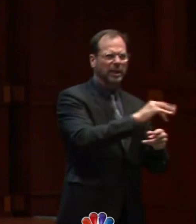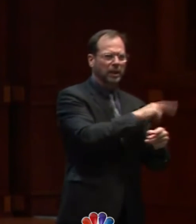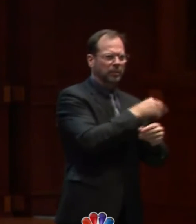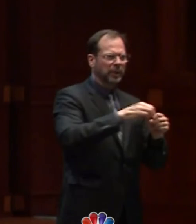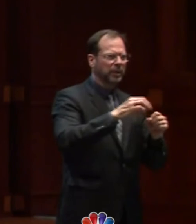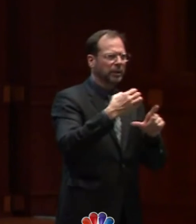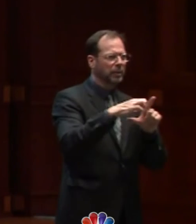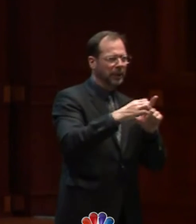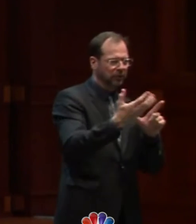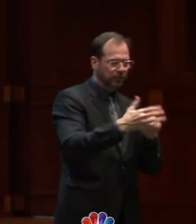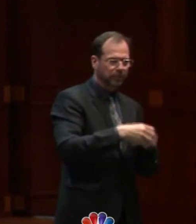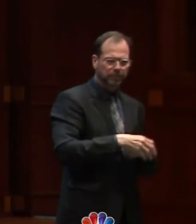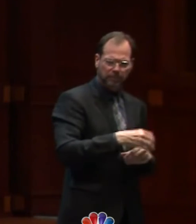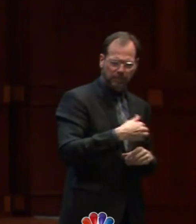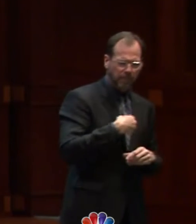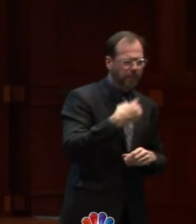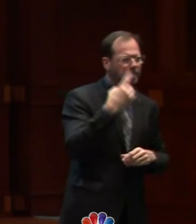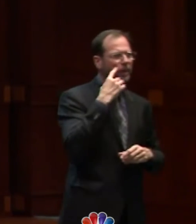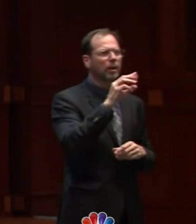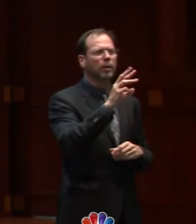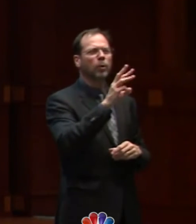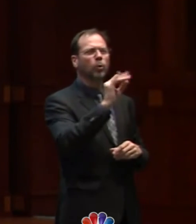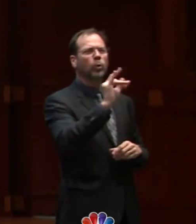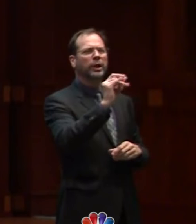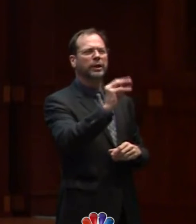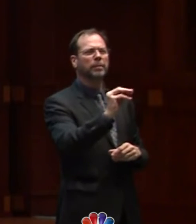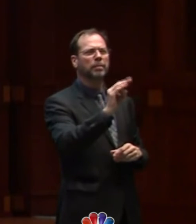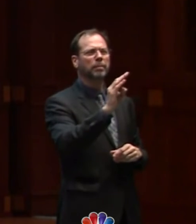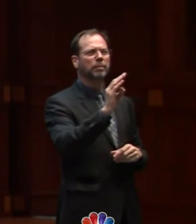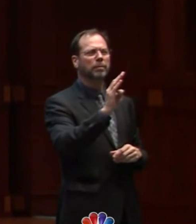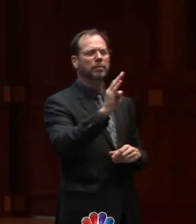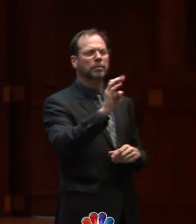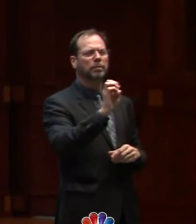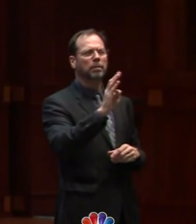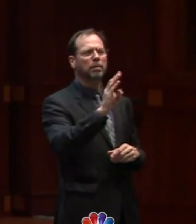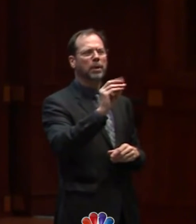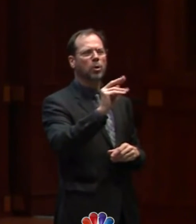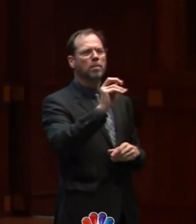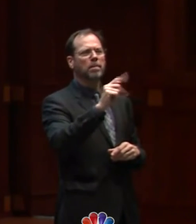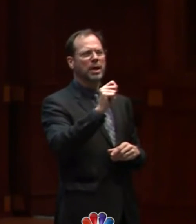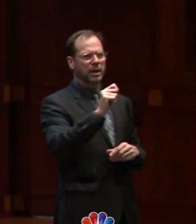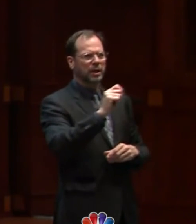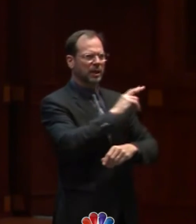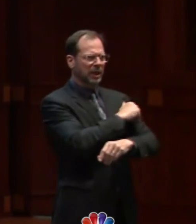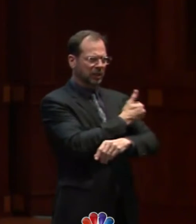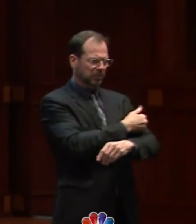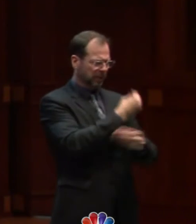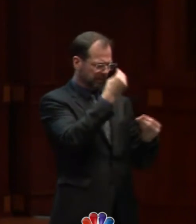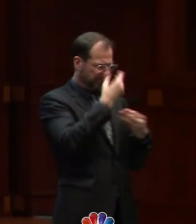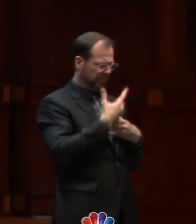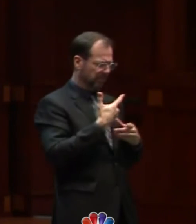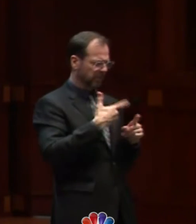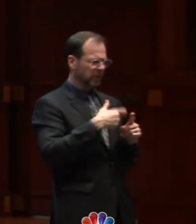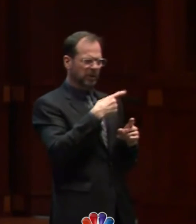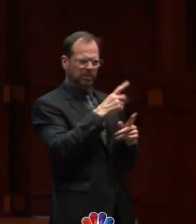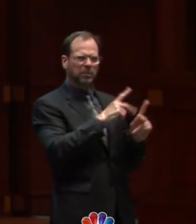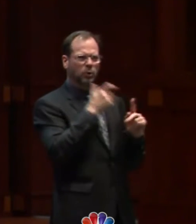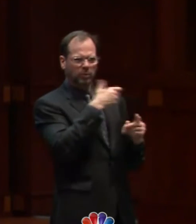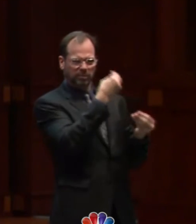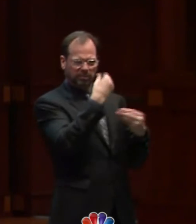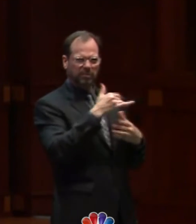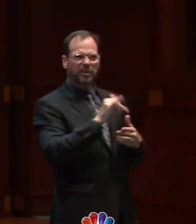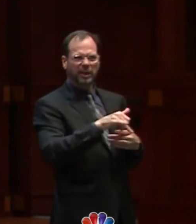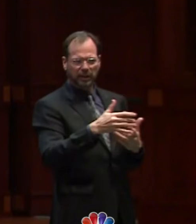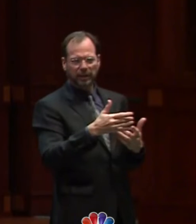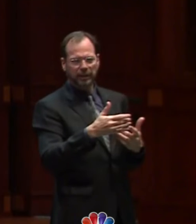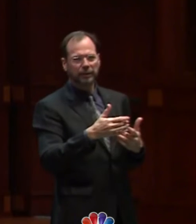Right. There's, I think the William Beaumont Hospital is what I think I was given from the folks that were up there,